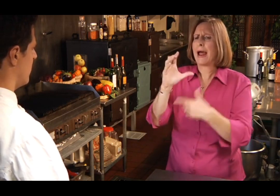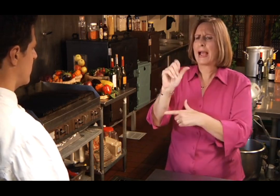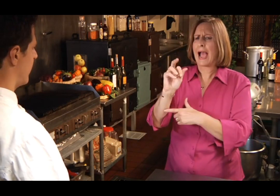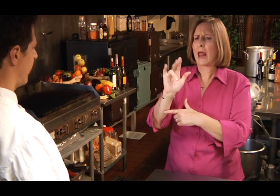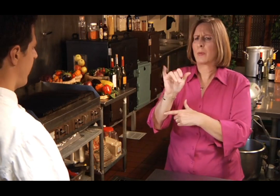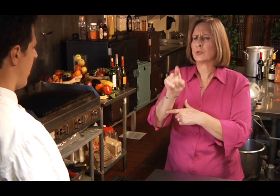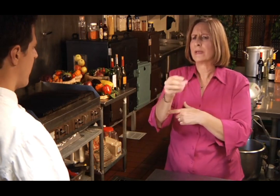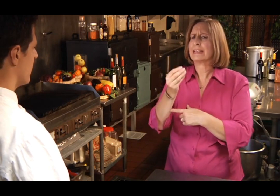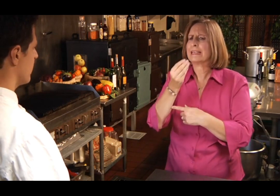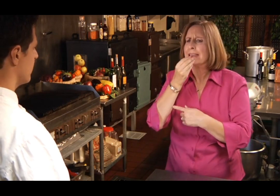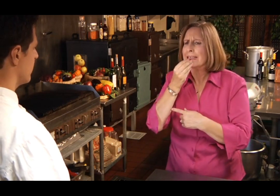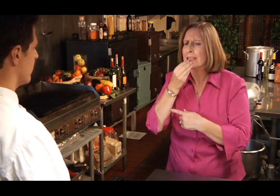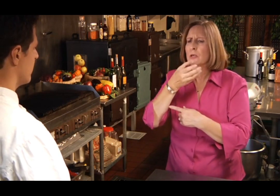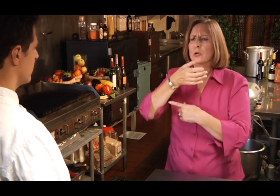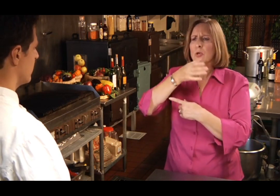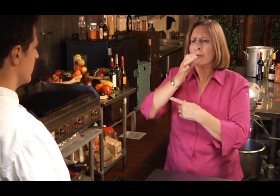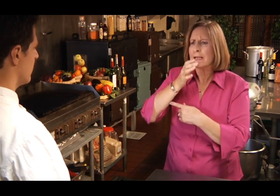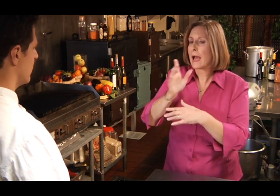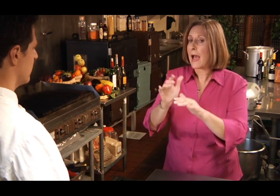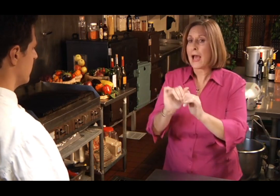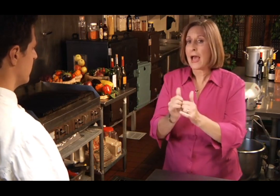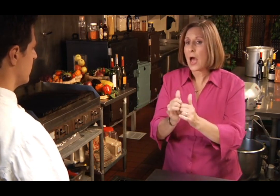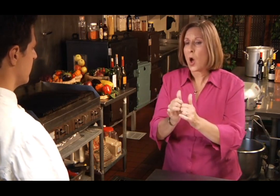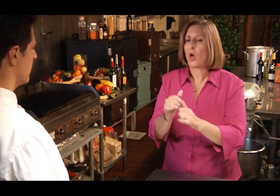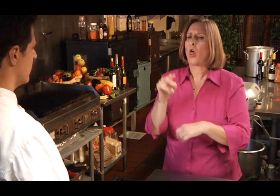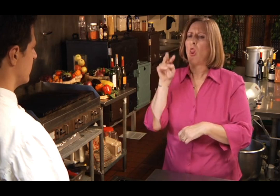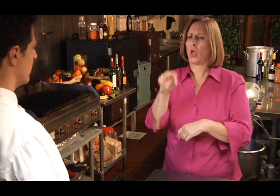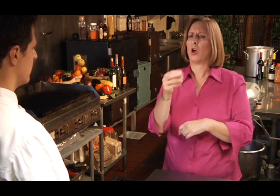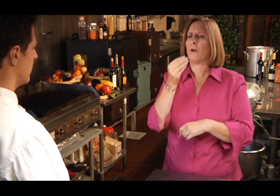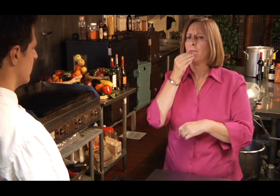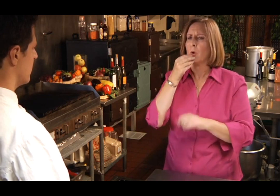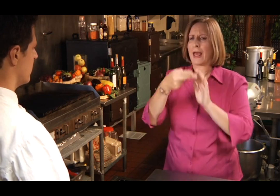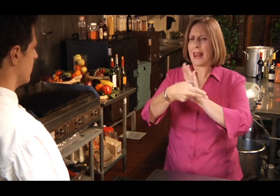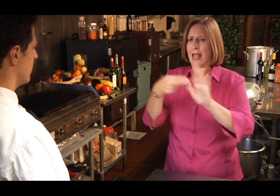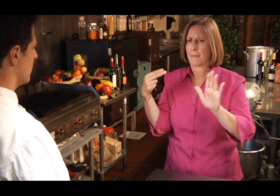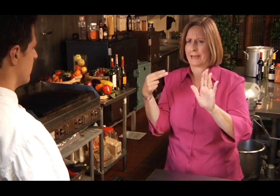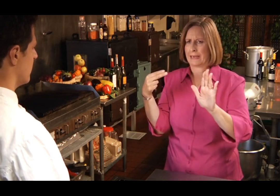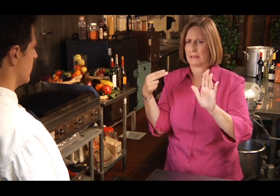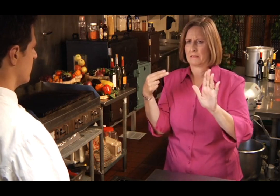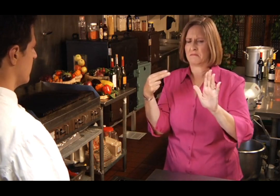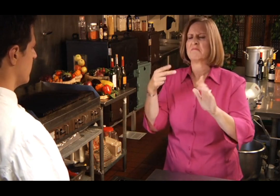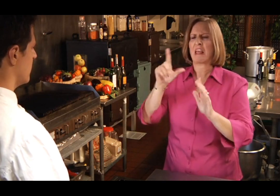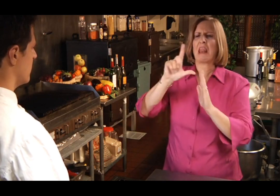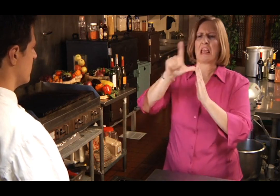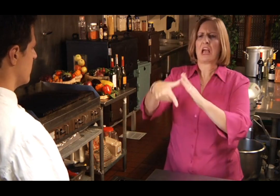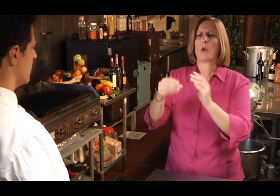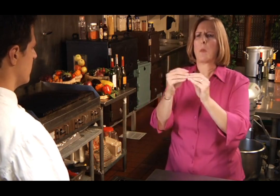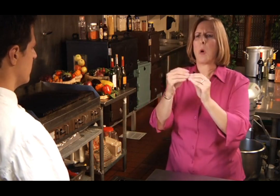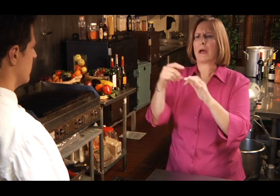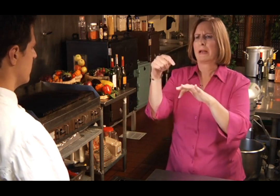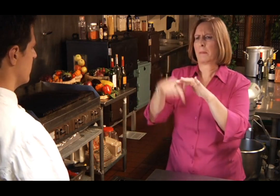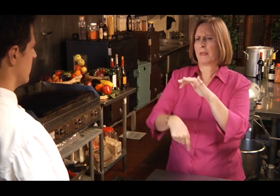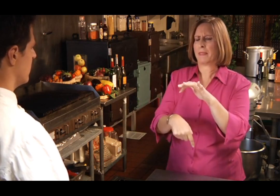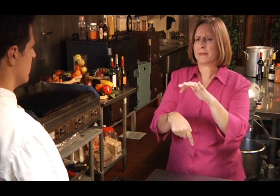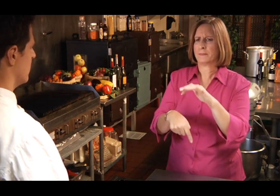many calories you eat and drink by looking at the labels on the foods. We will talk about this more